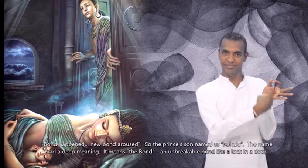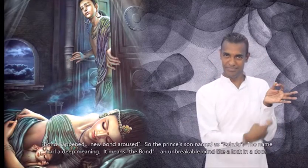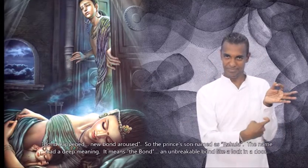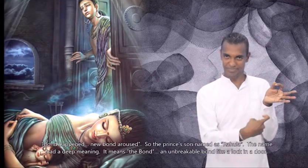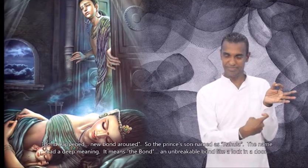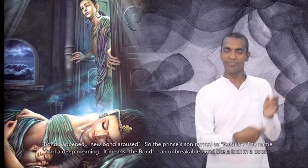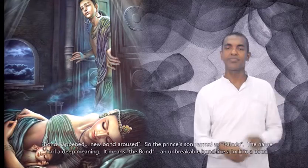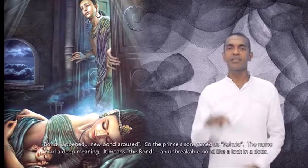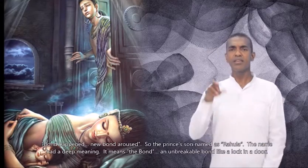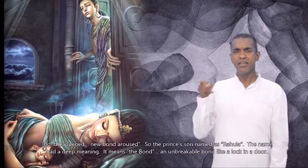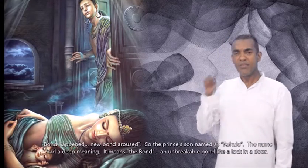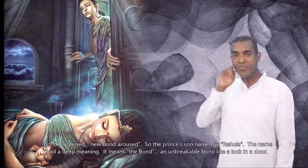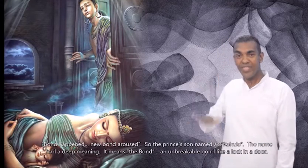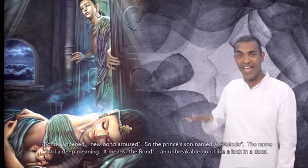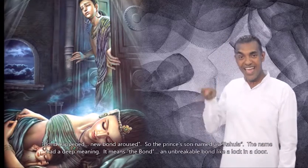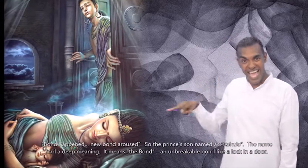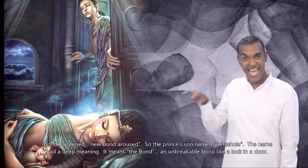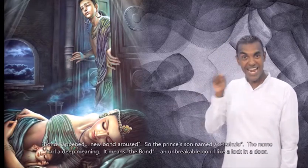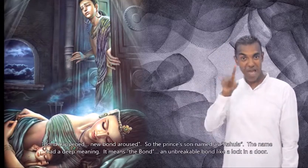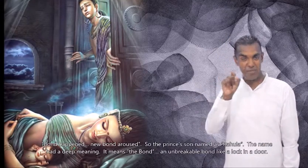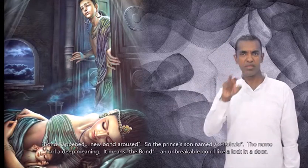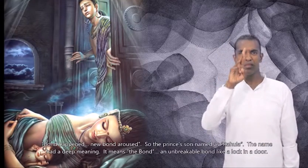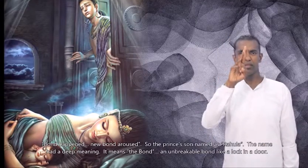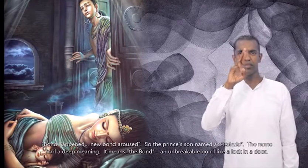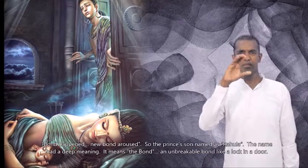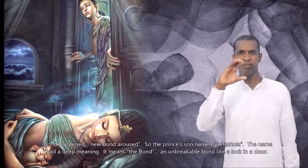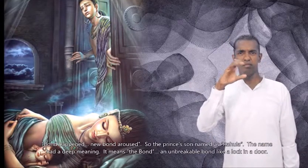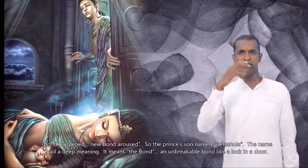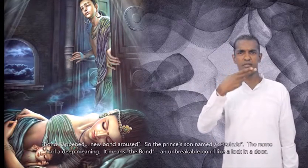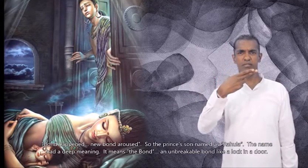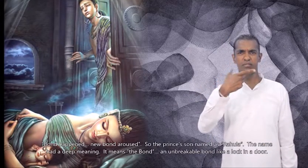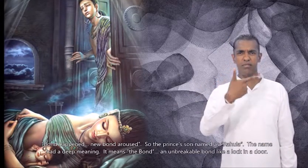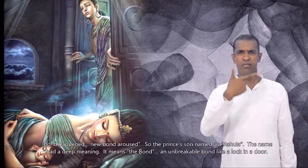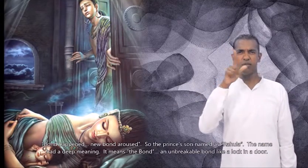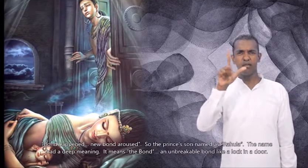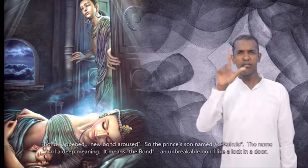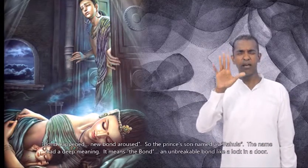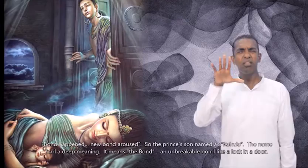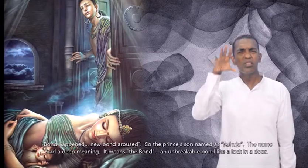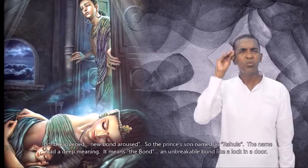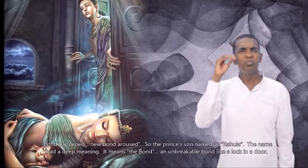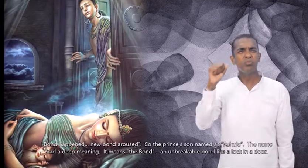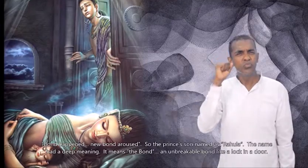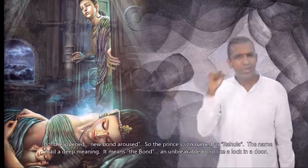had a deep meaning. It means the bond, an unbreakable bond like a lock in a